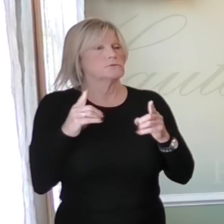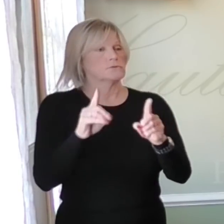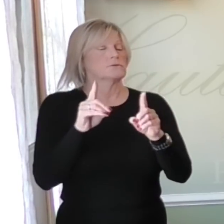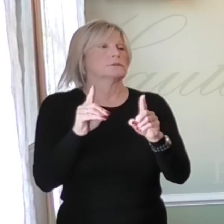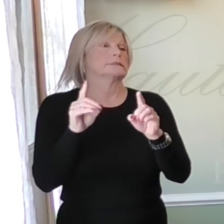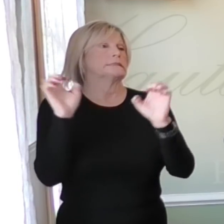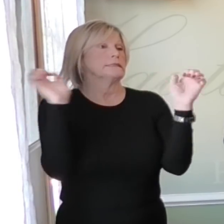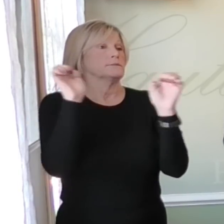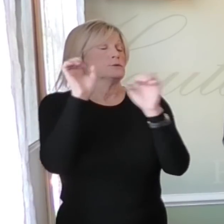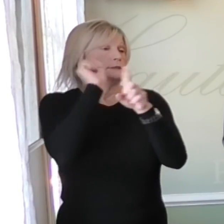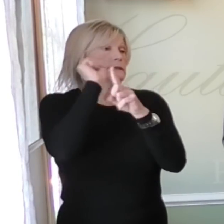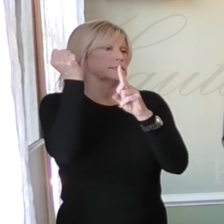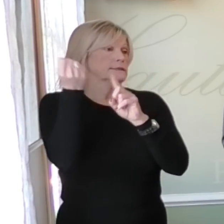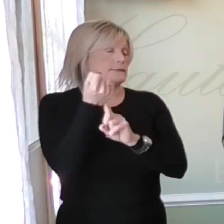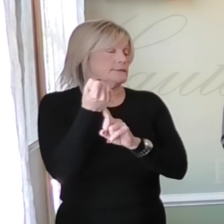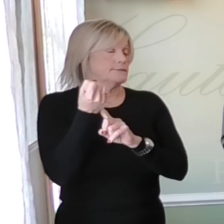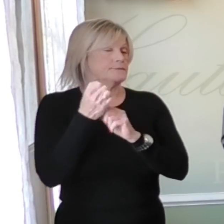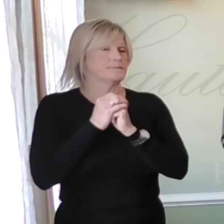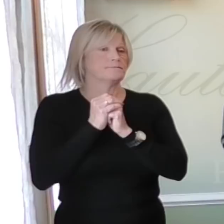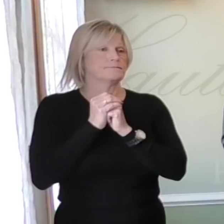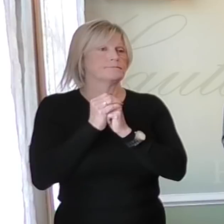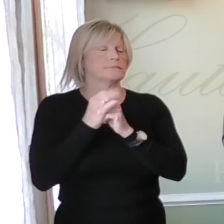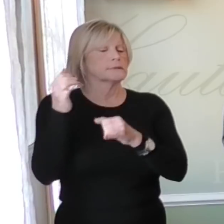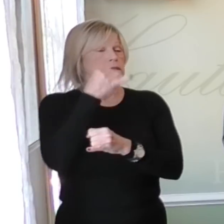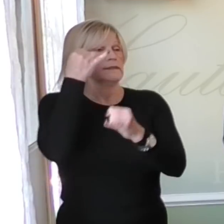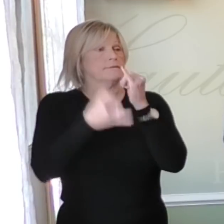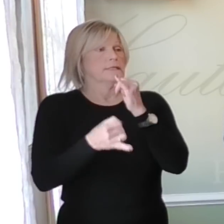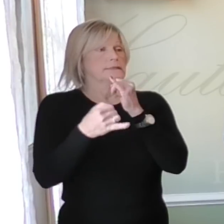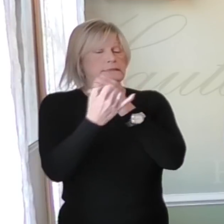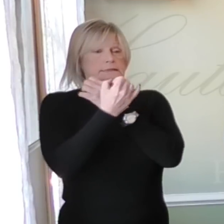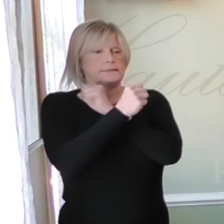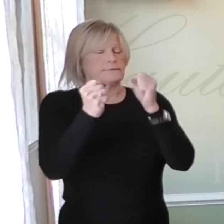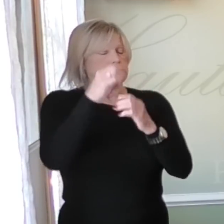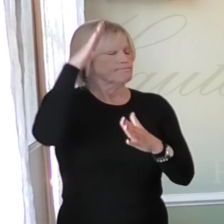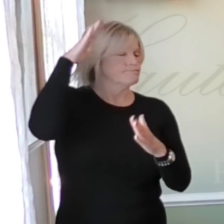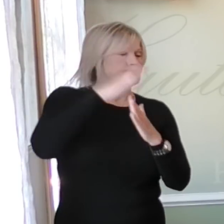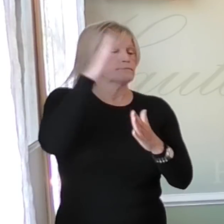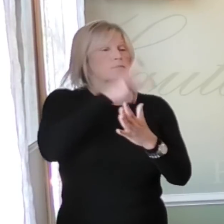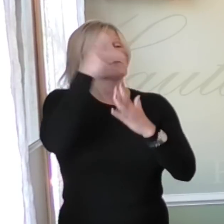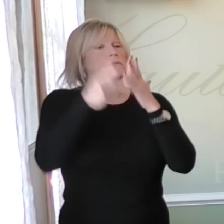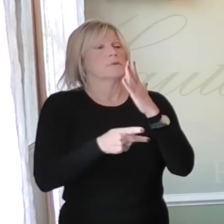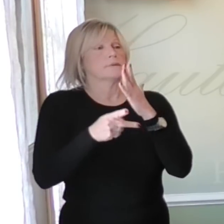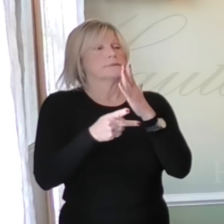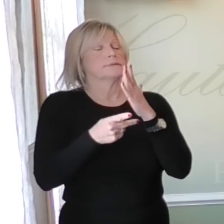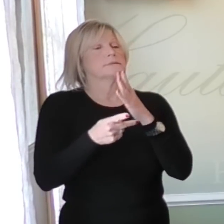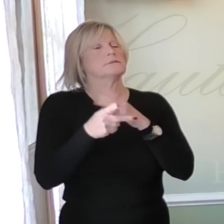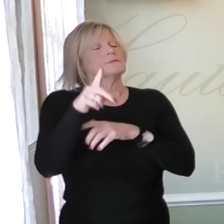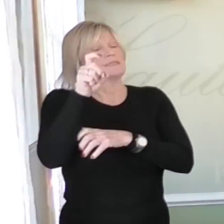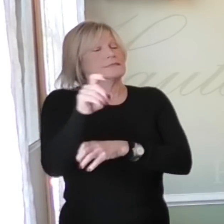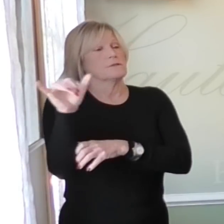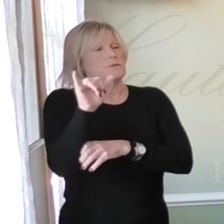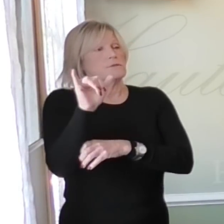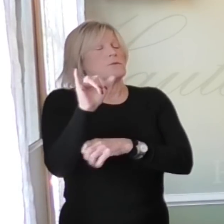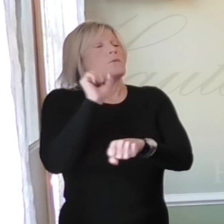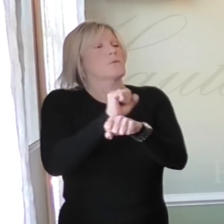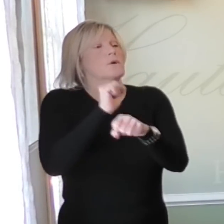emergency situations. Finally, as safety is a top priority, we must also work on prevention as much